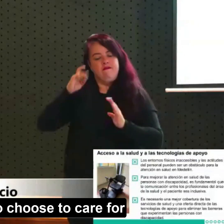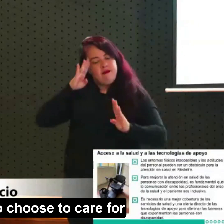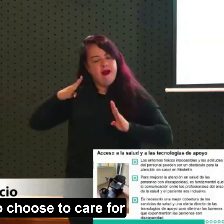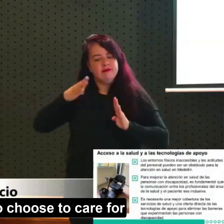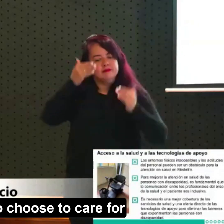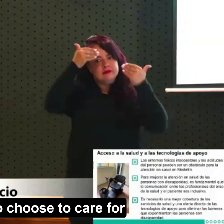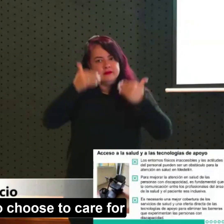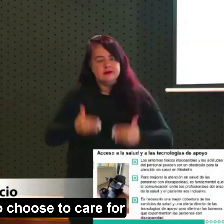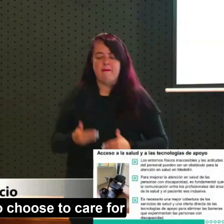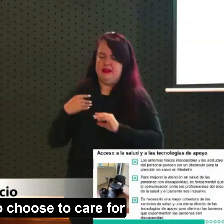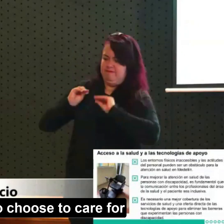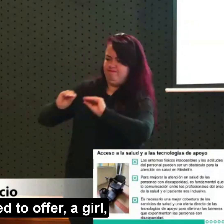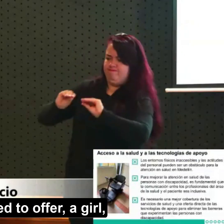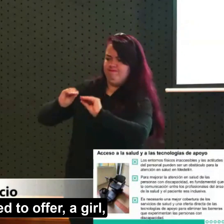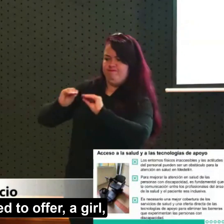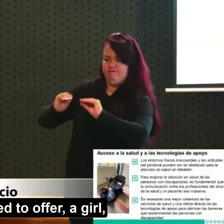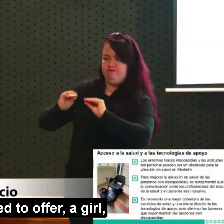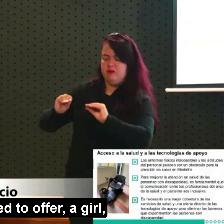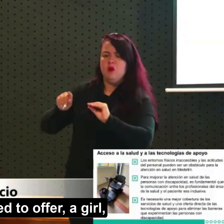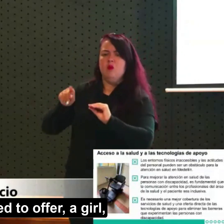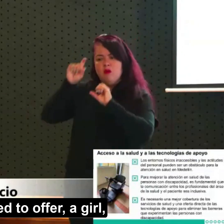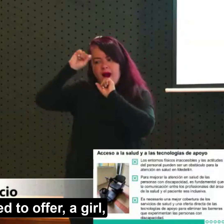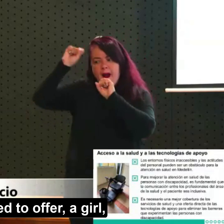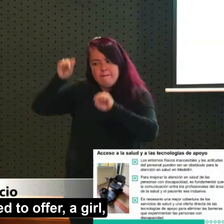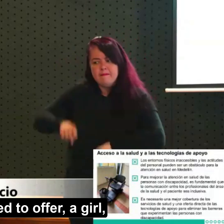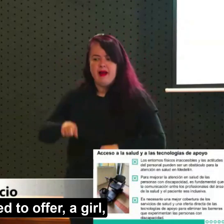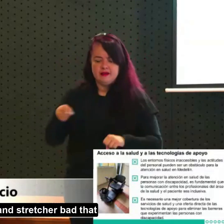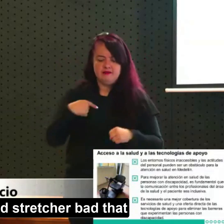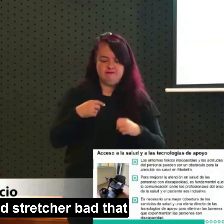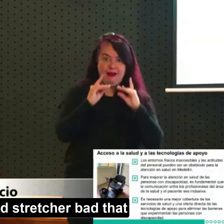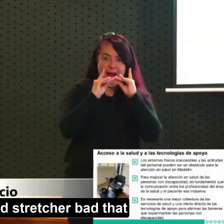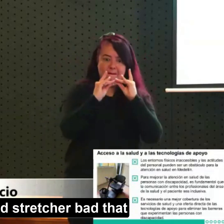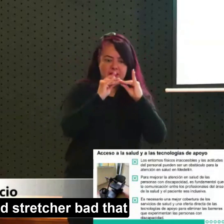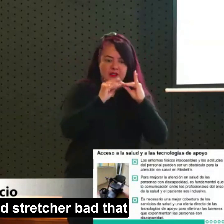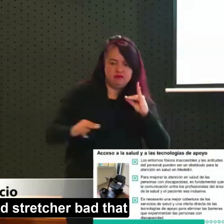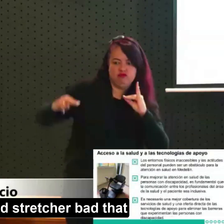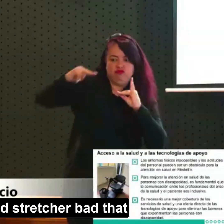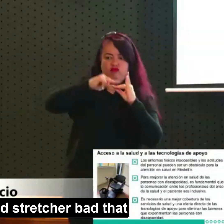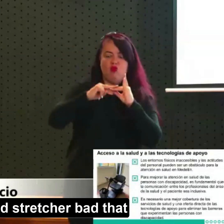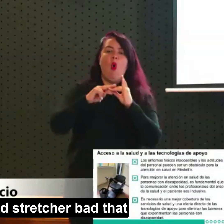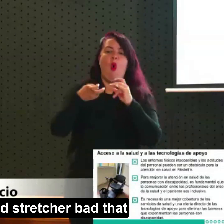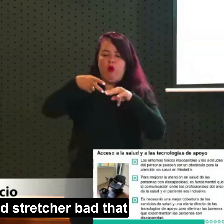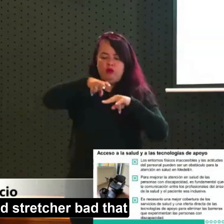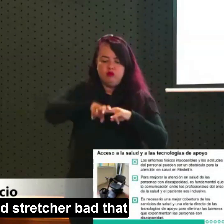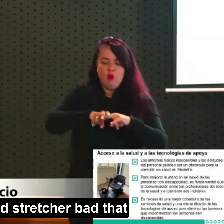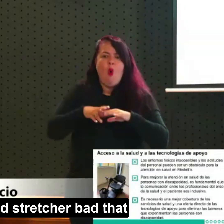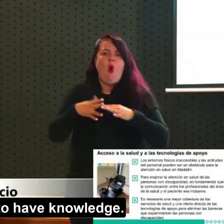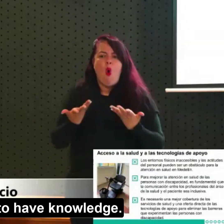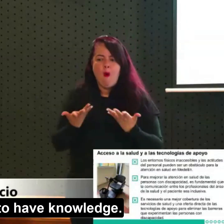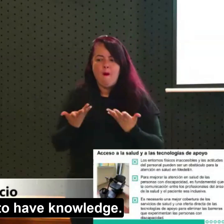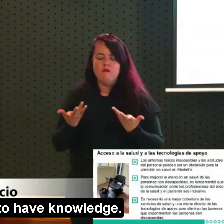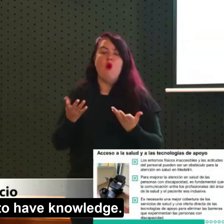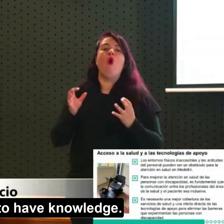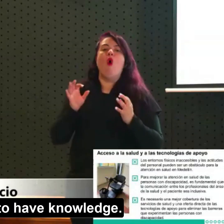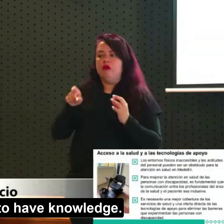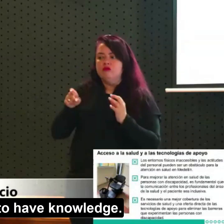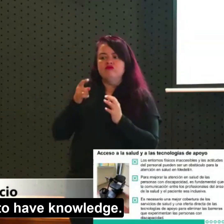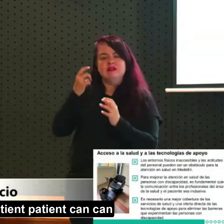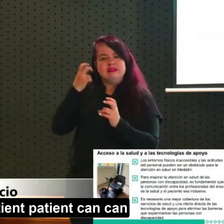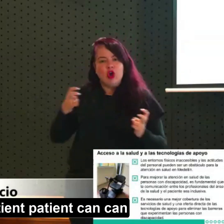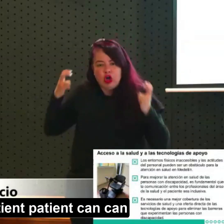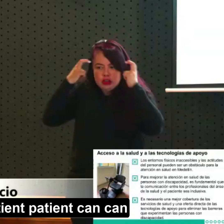to care for disabled, to offer a gurney, a stretcher, a bed, to